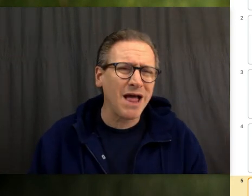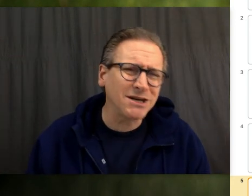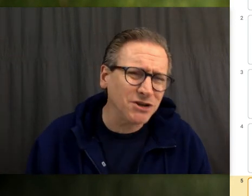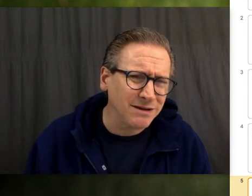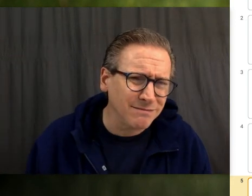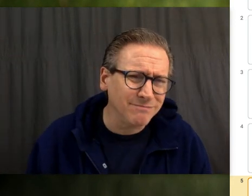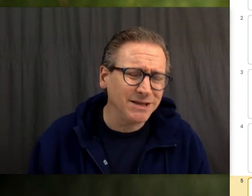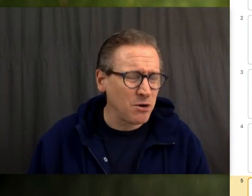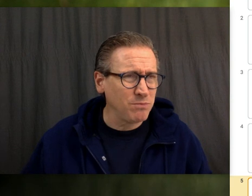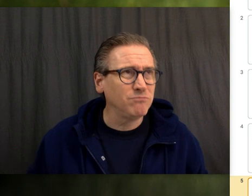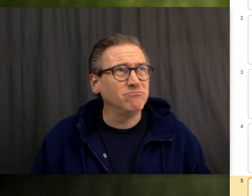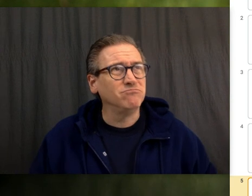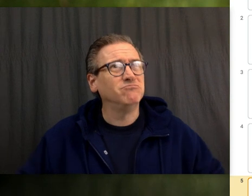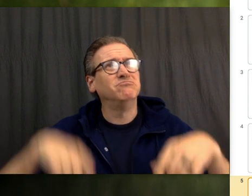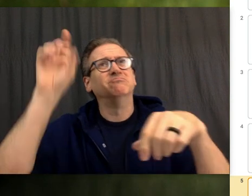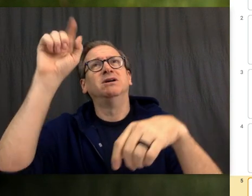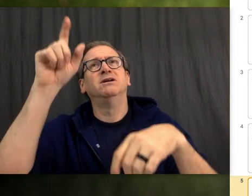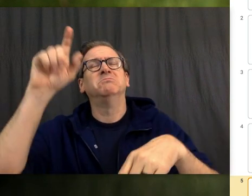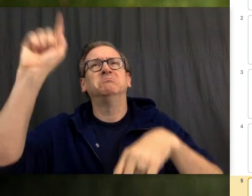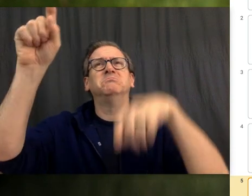Well, actually,